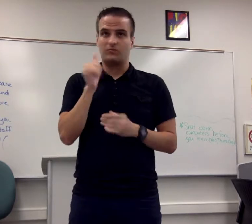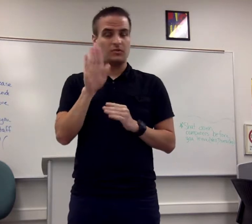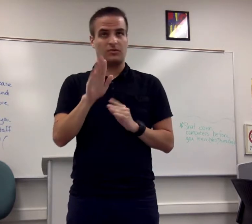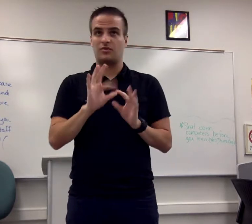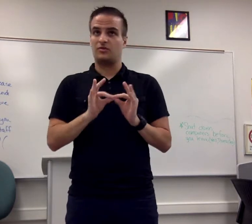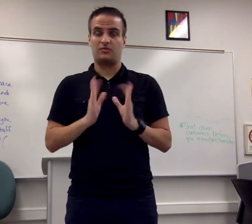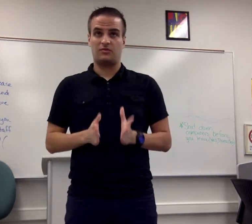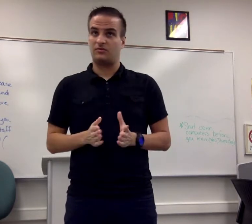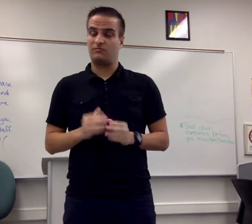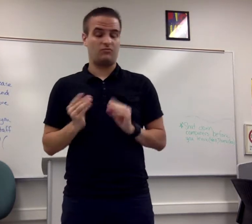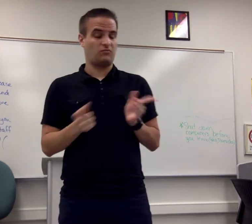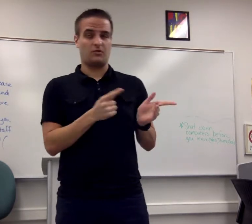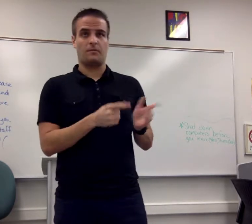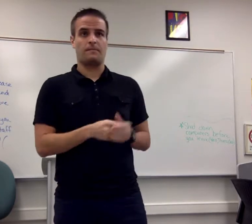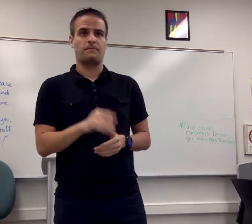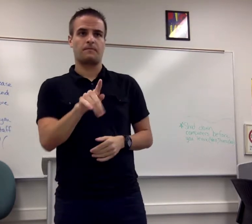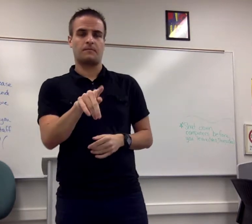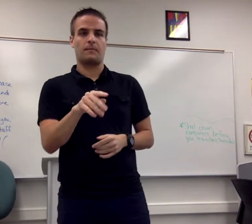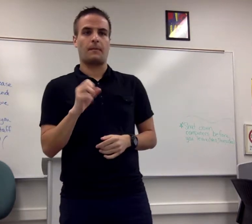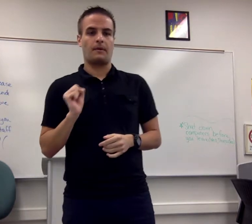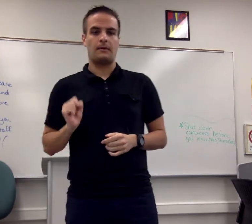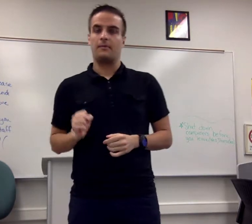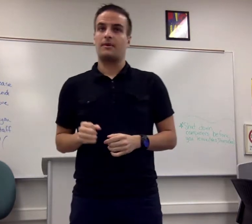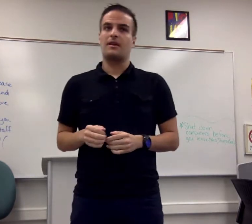aunt's graduation, there was an interpreter.